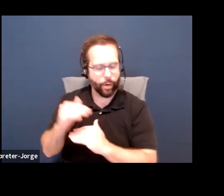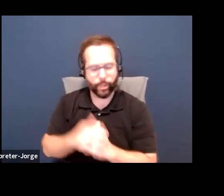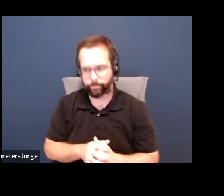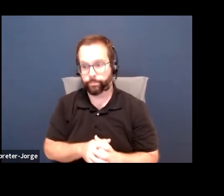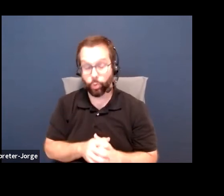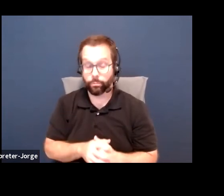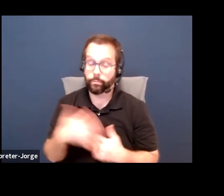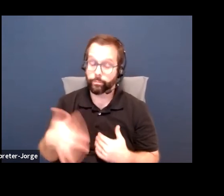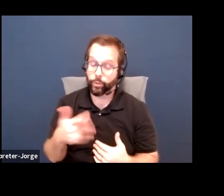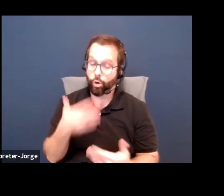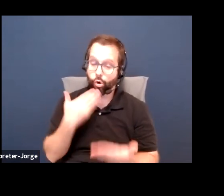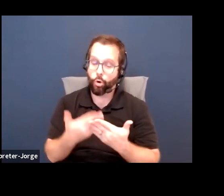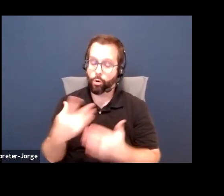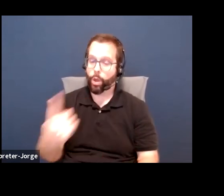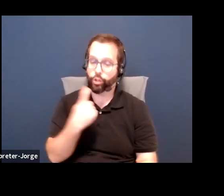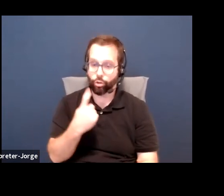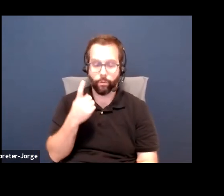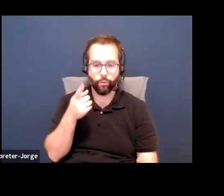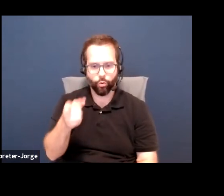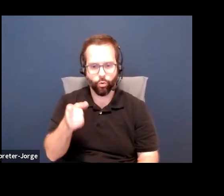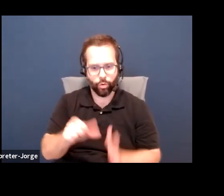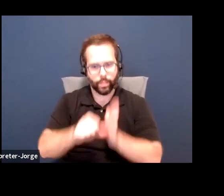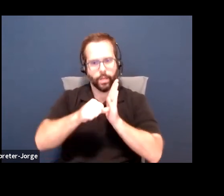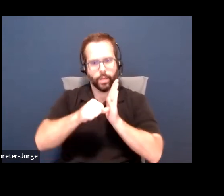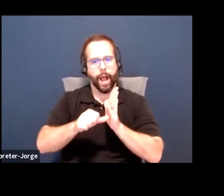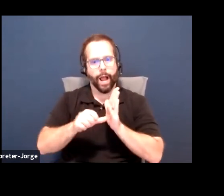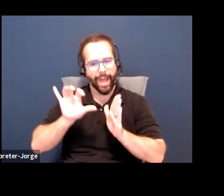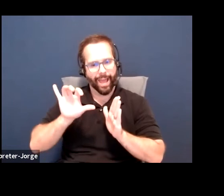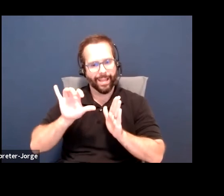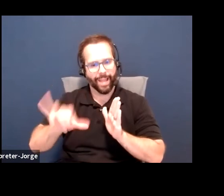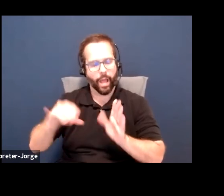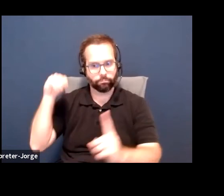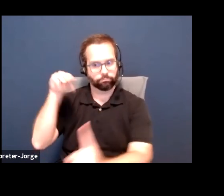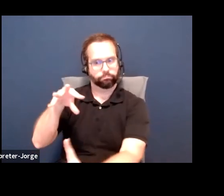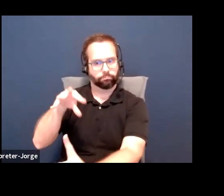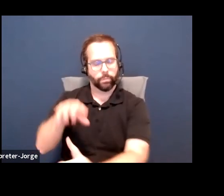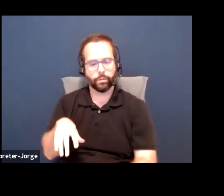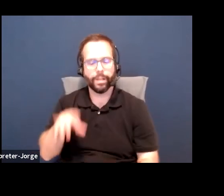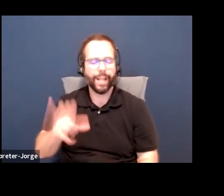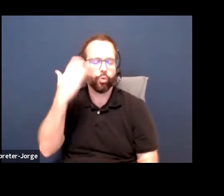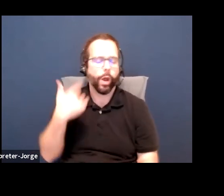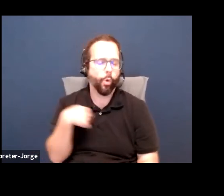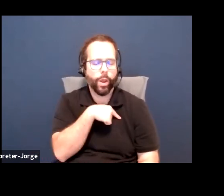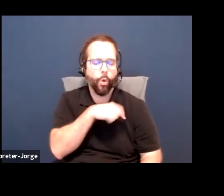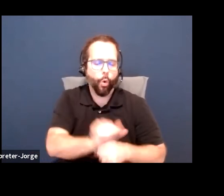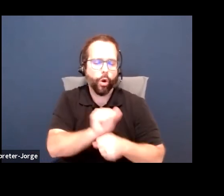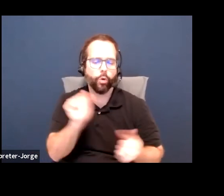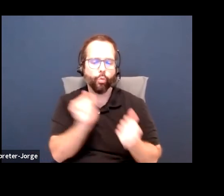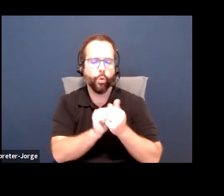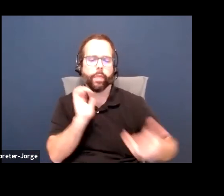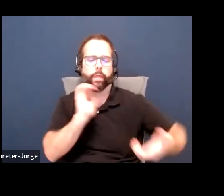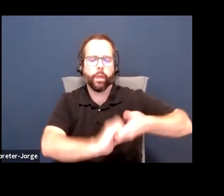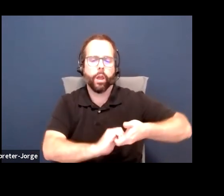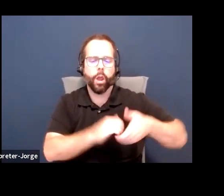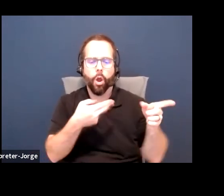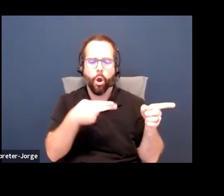good point to highlight that, this is why we are working with HUD. They have this whole set of policies out there. Maybe some of them really